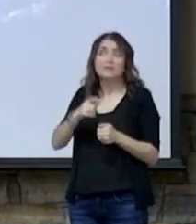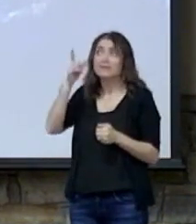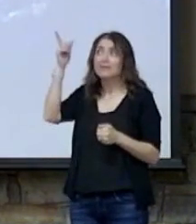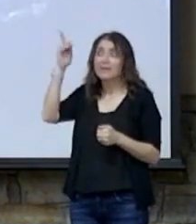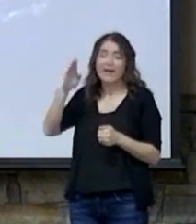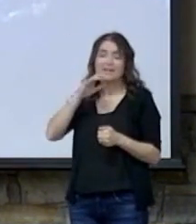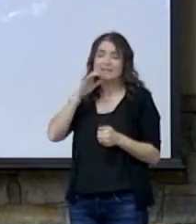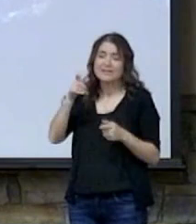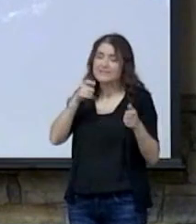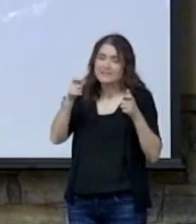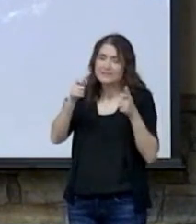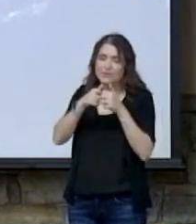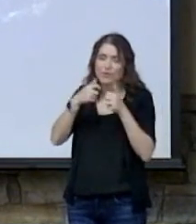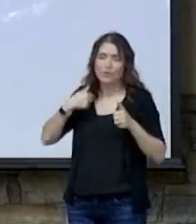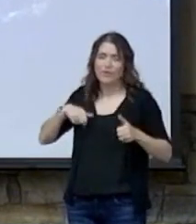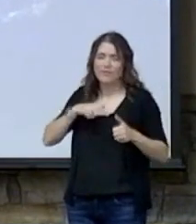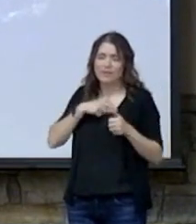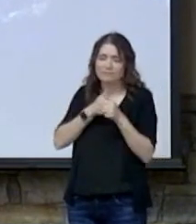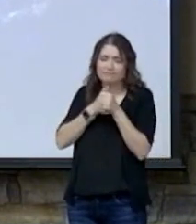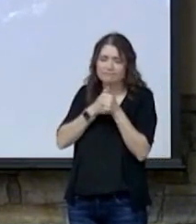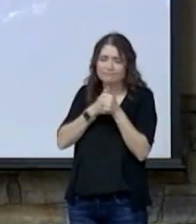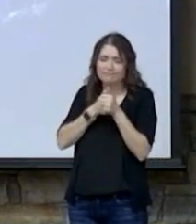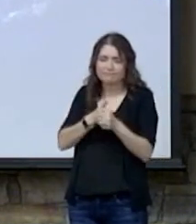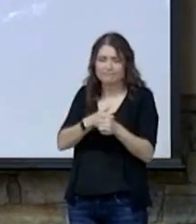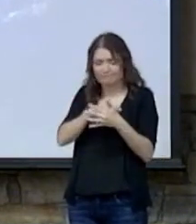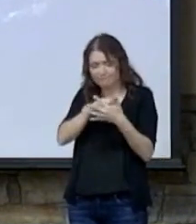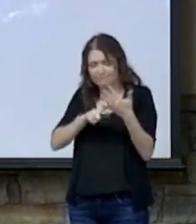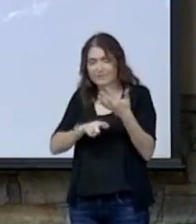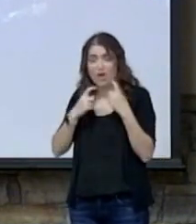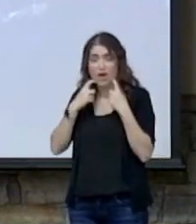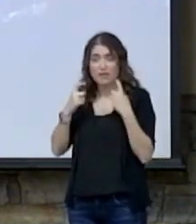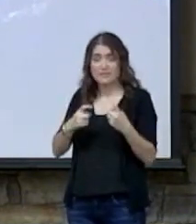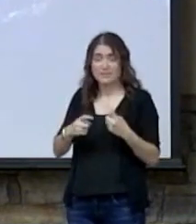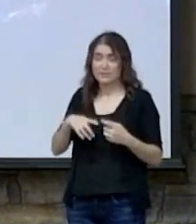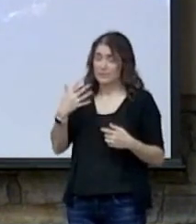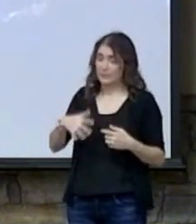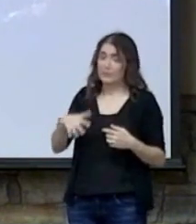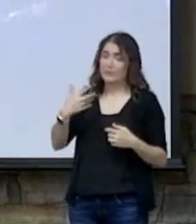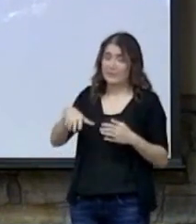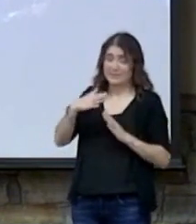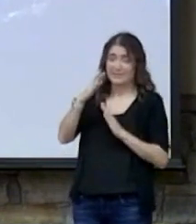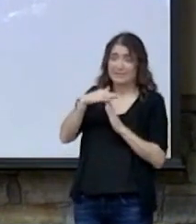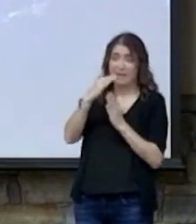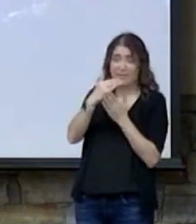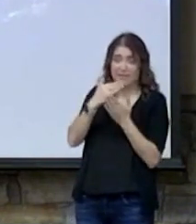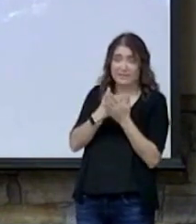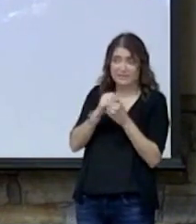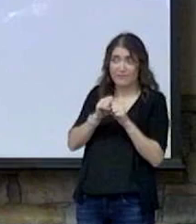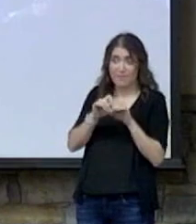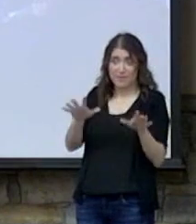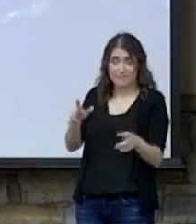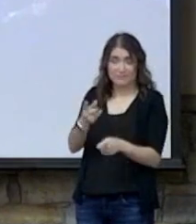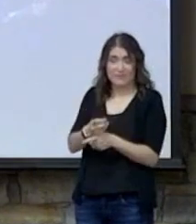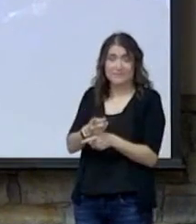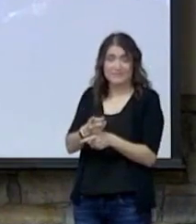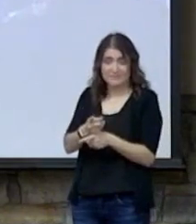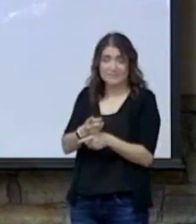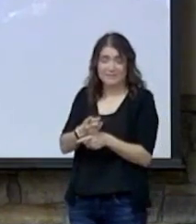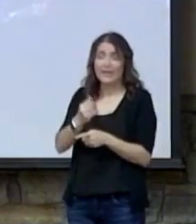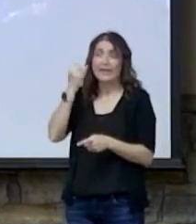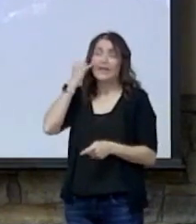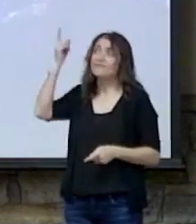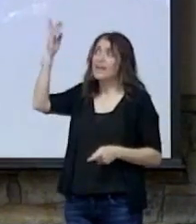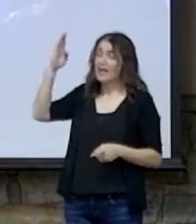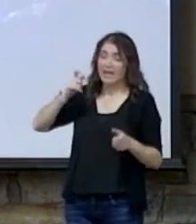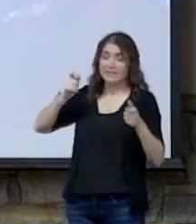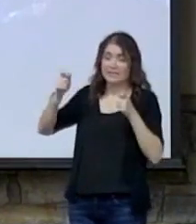us according to our sins. Man, that's the top of the list of our blessings, isn't it? I mean, if God